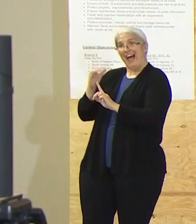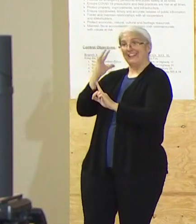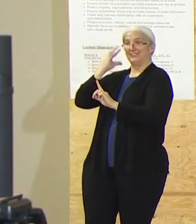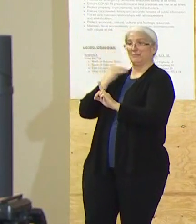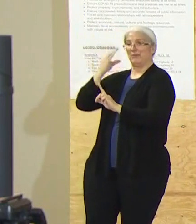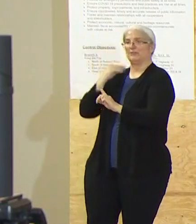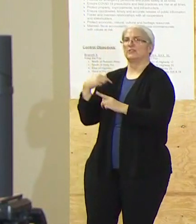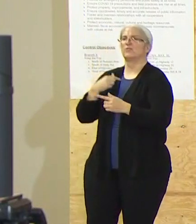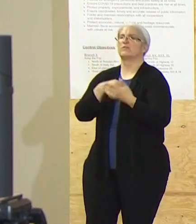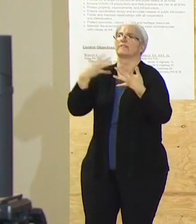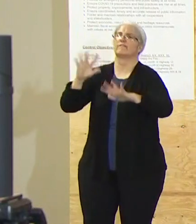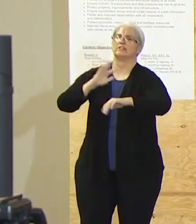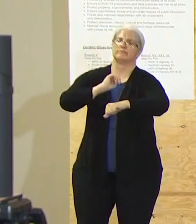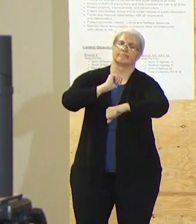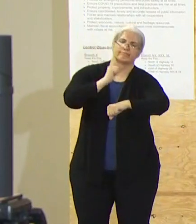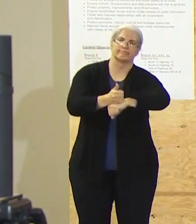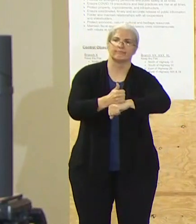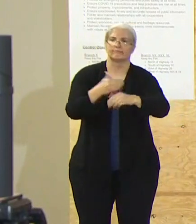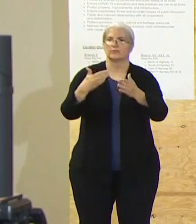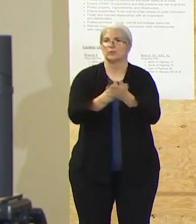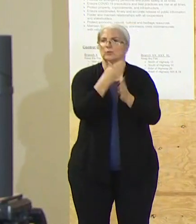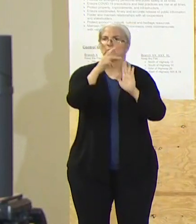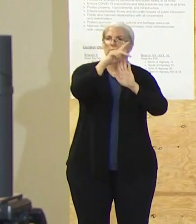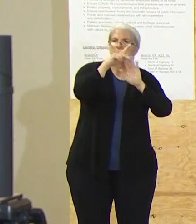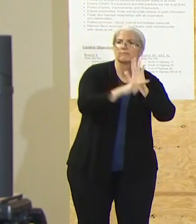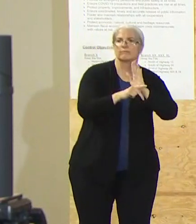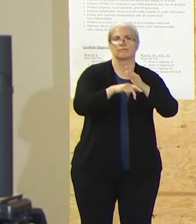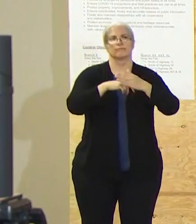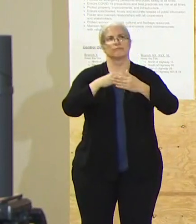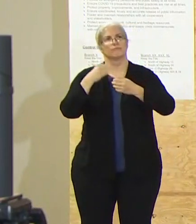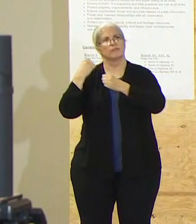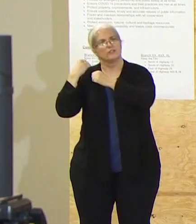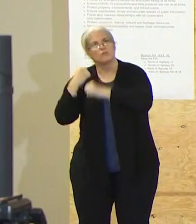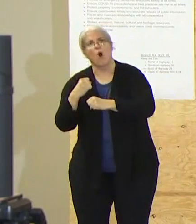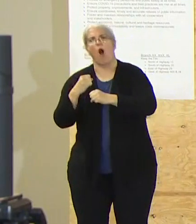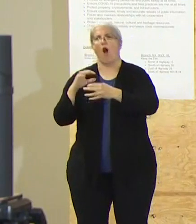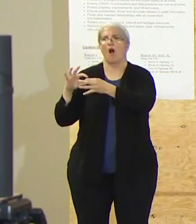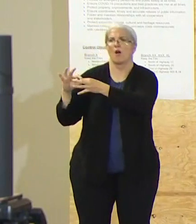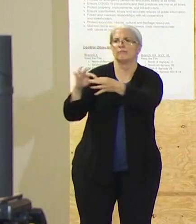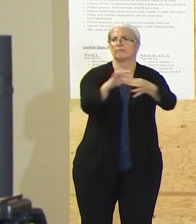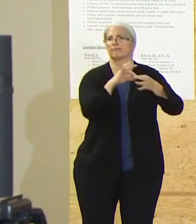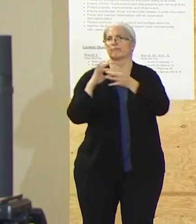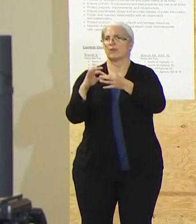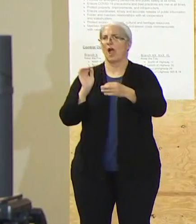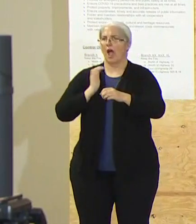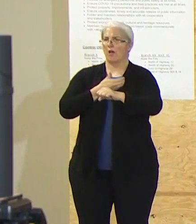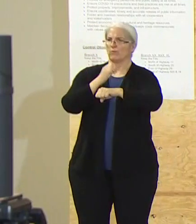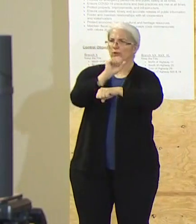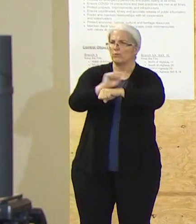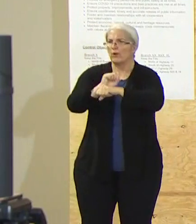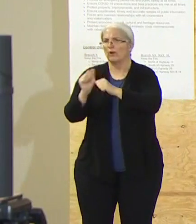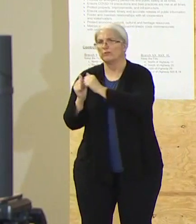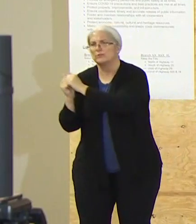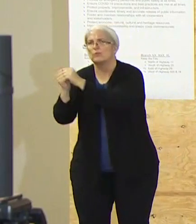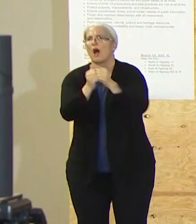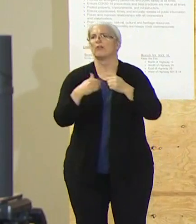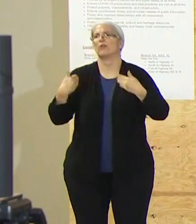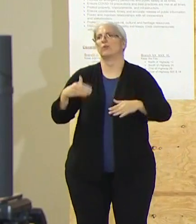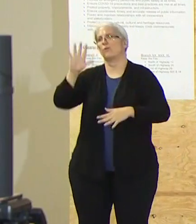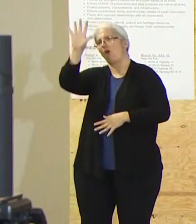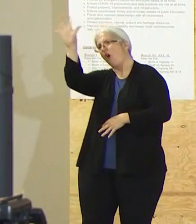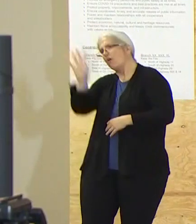We've developed stronger collaborative tissue in terms of the work that's being done across the spectrum. The volunteers, familiar with